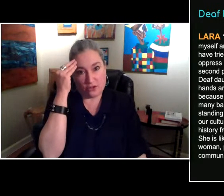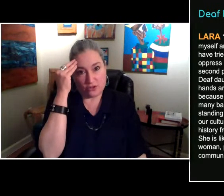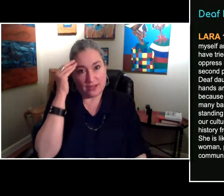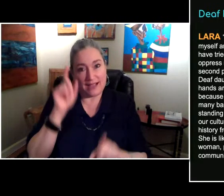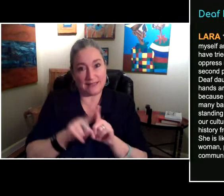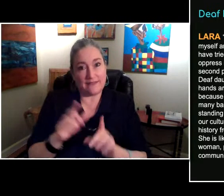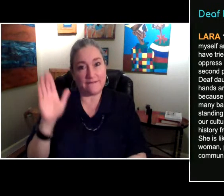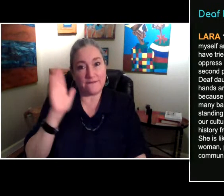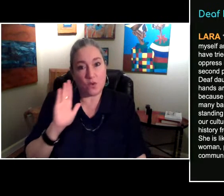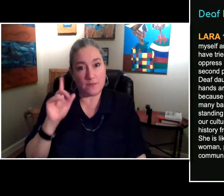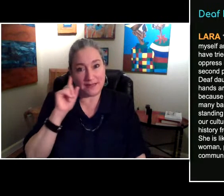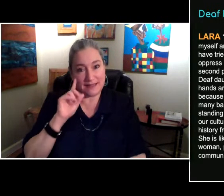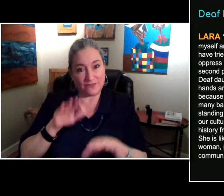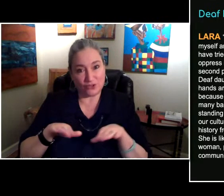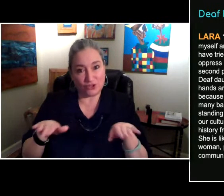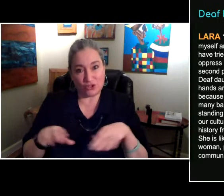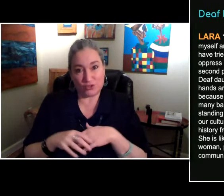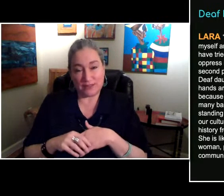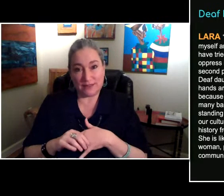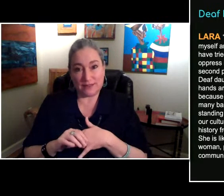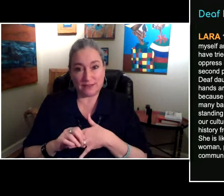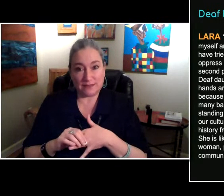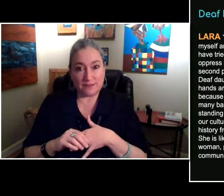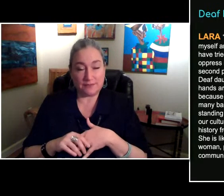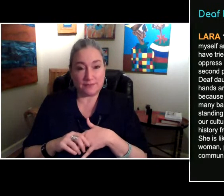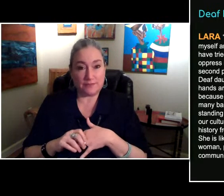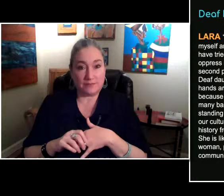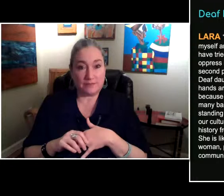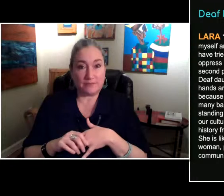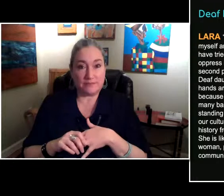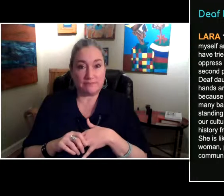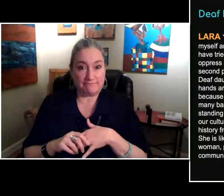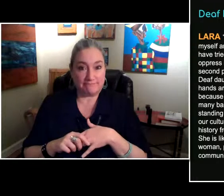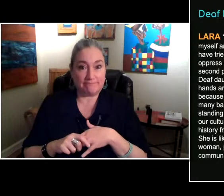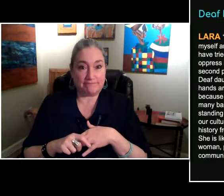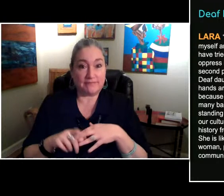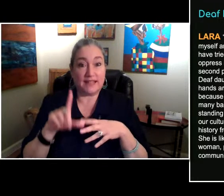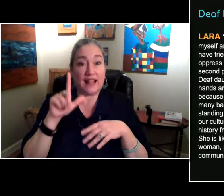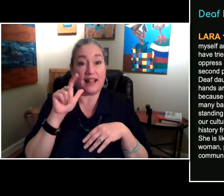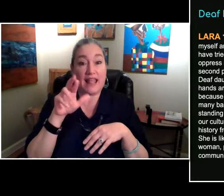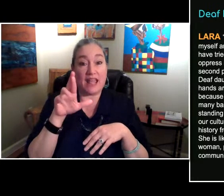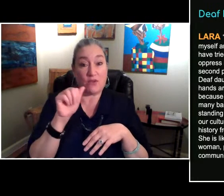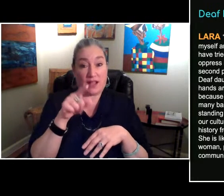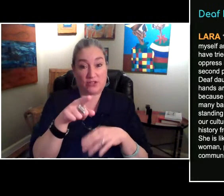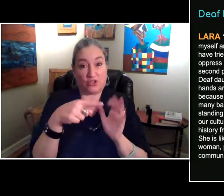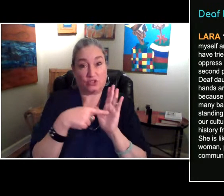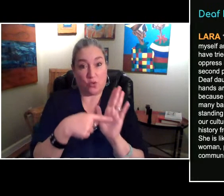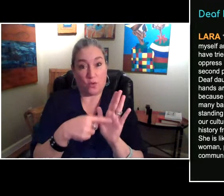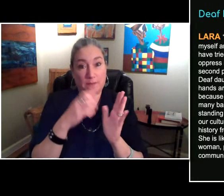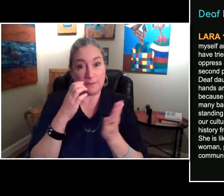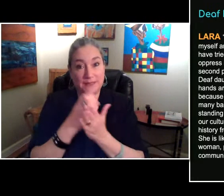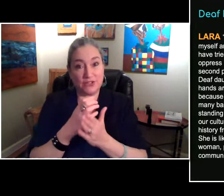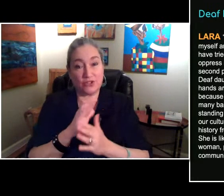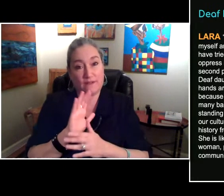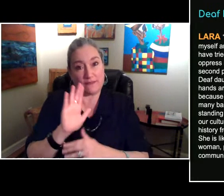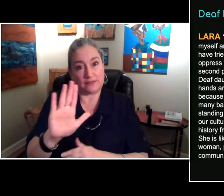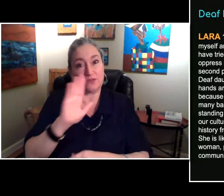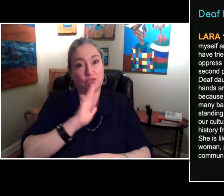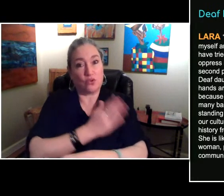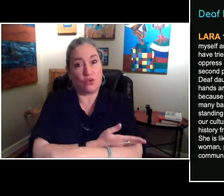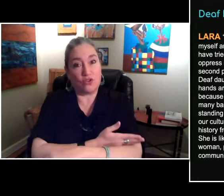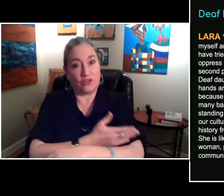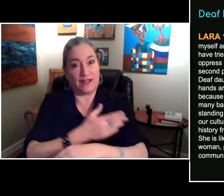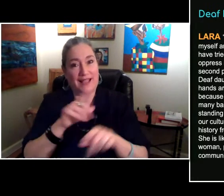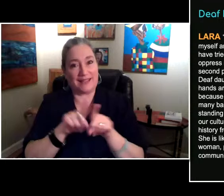The next finding, deaf professionals' trauma knowledge as former deaf children, was found through this affirmative